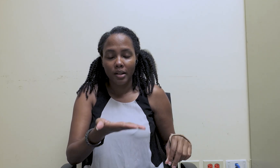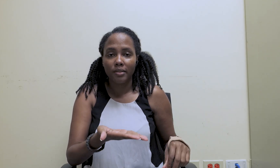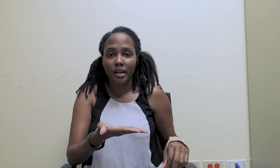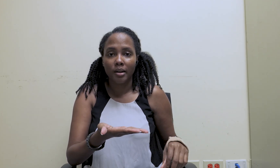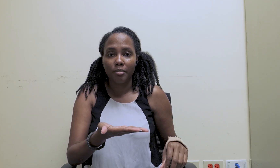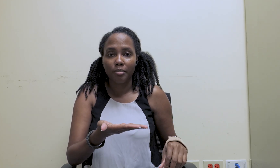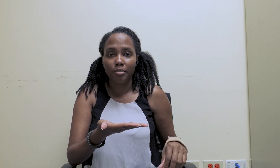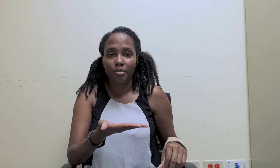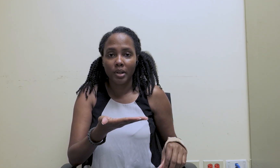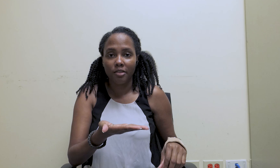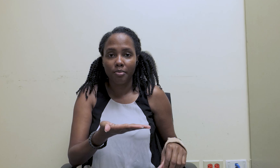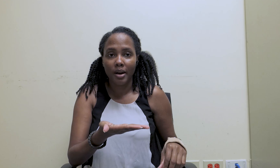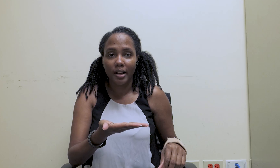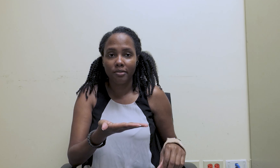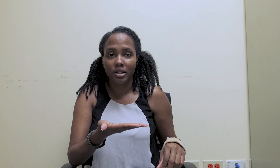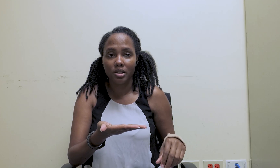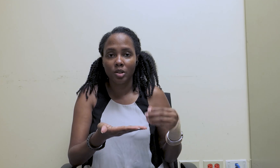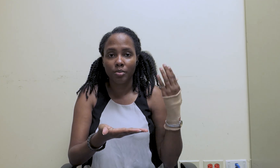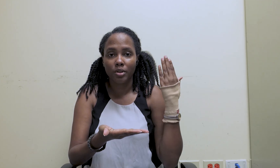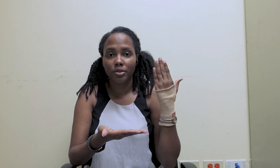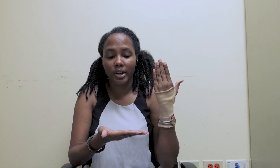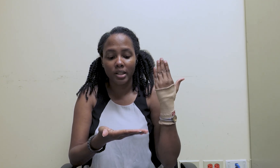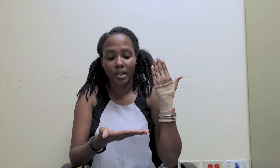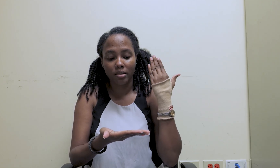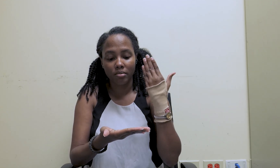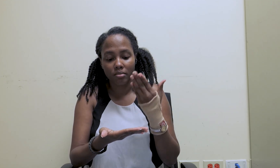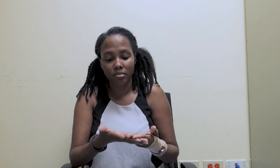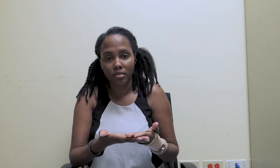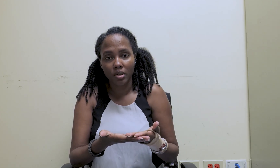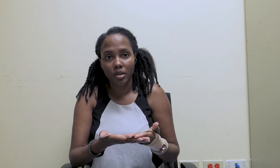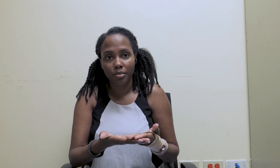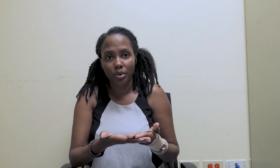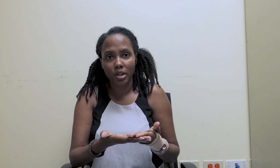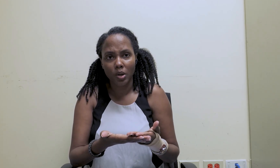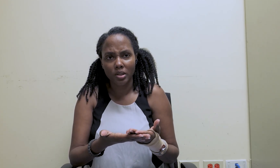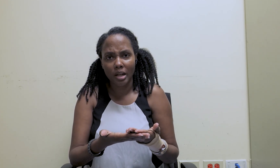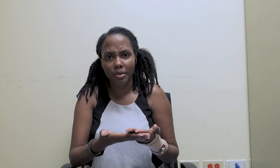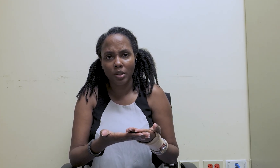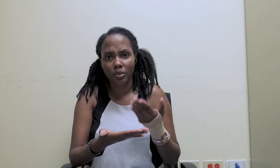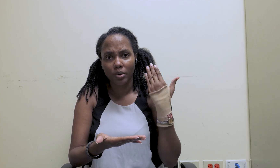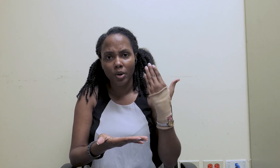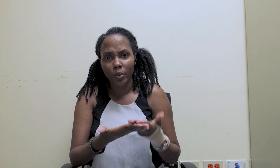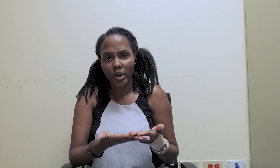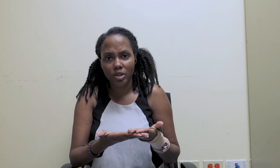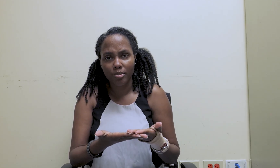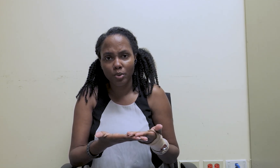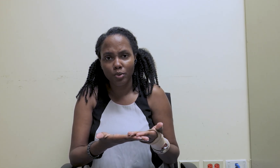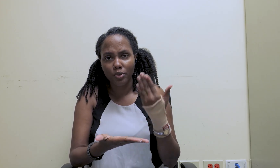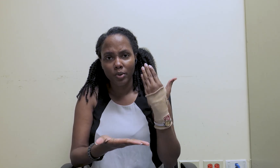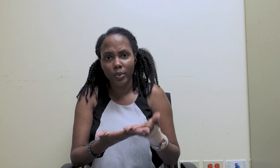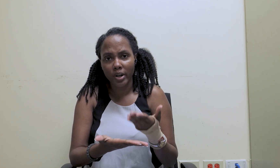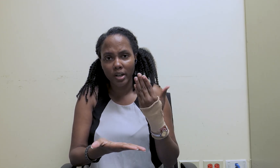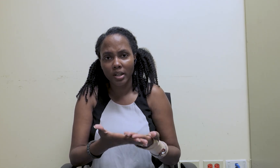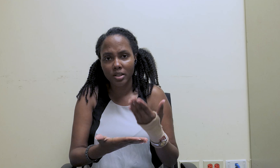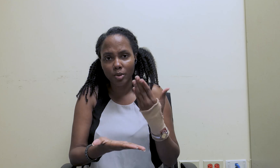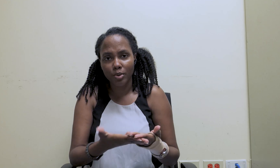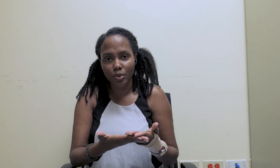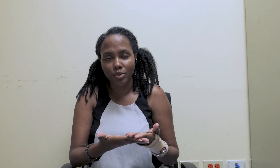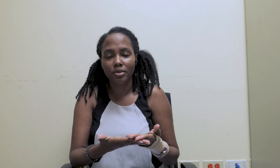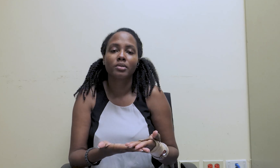Left hand facing up, right hand. Put it down, slap it down. Where's the proof? Where is the proof?